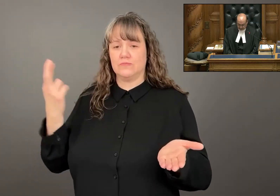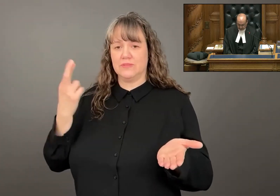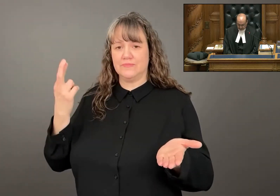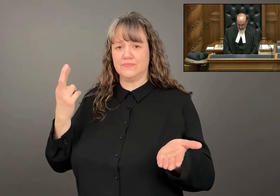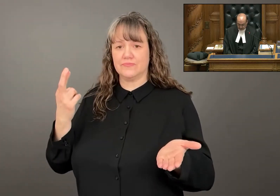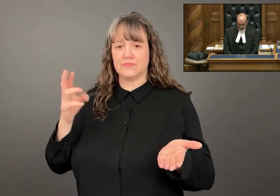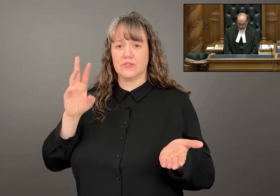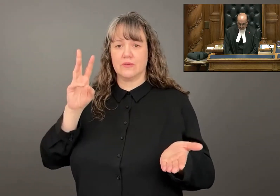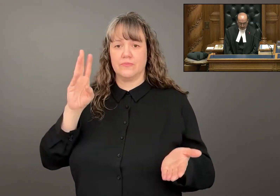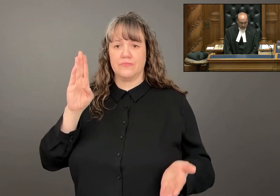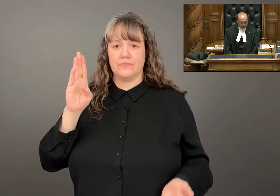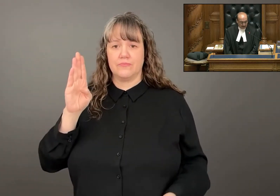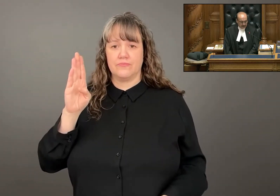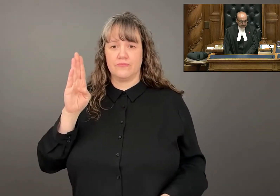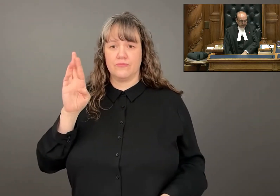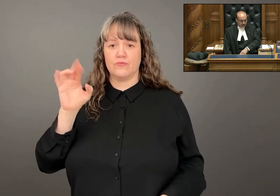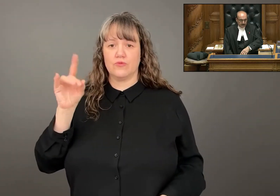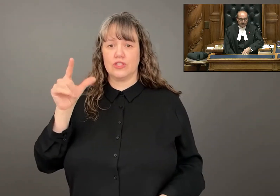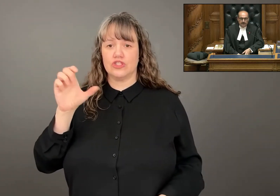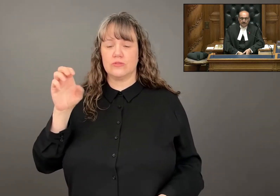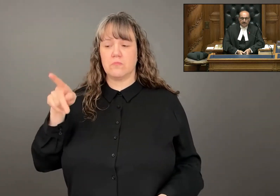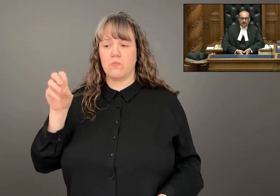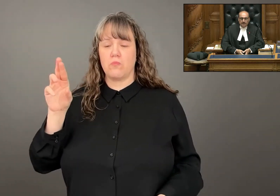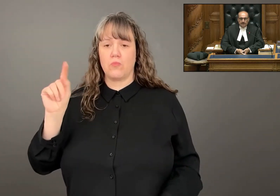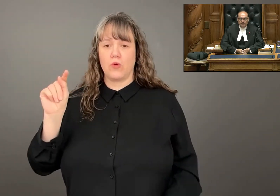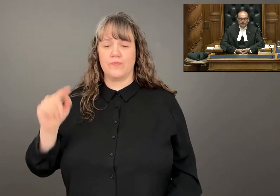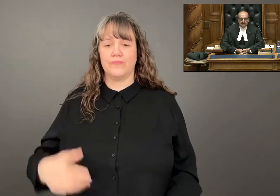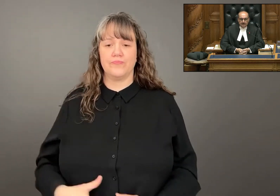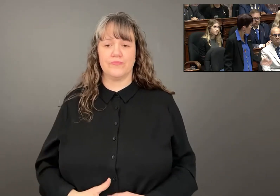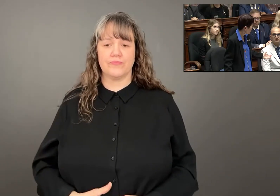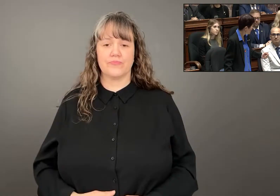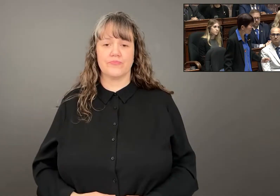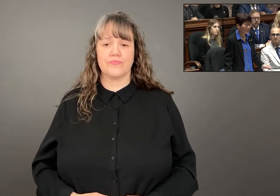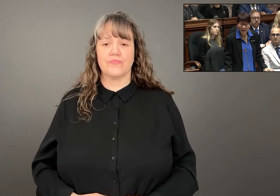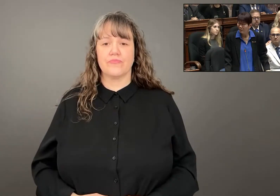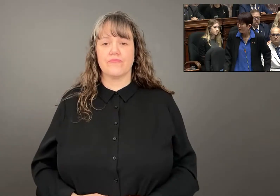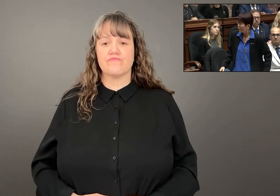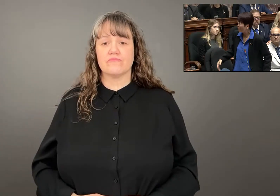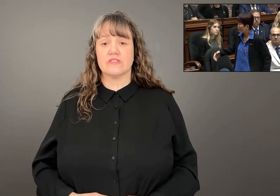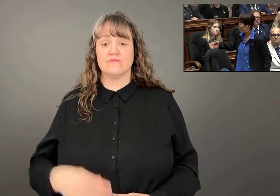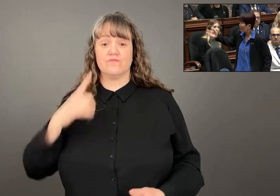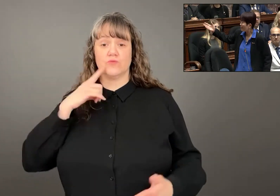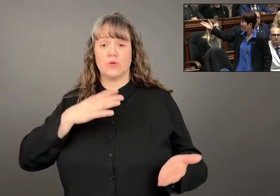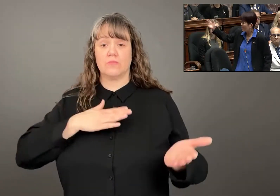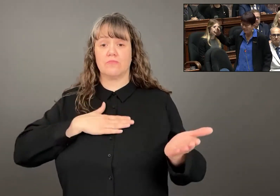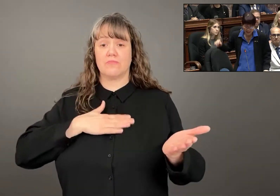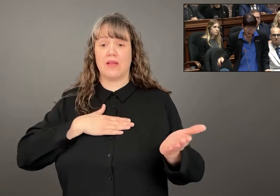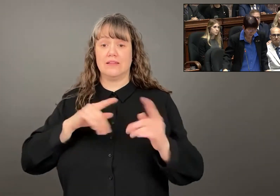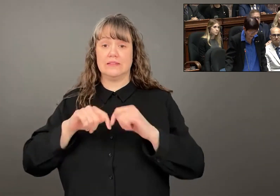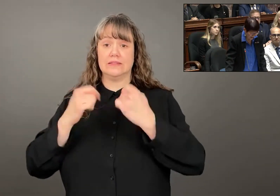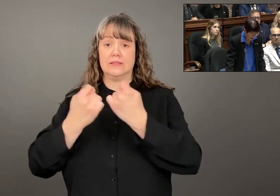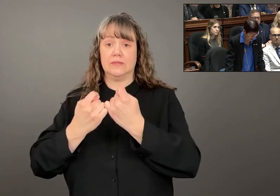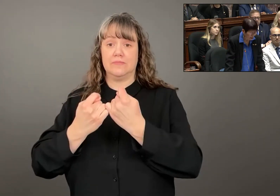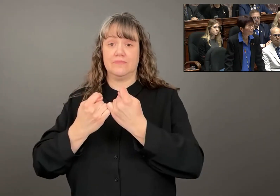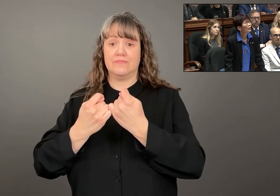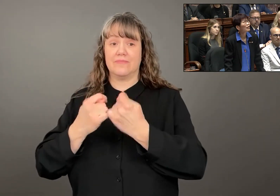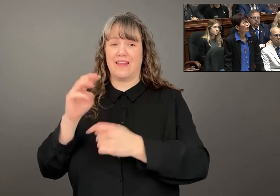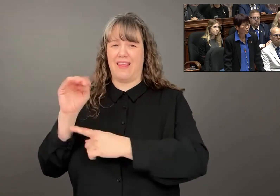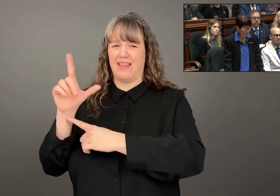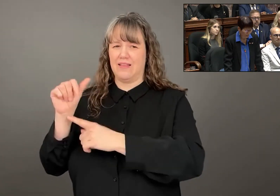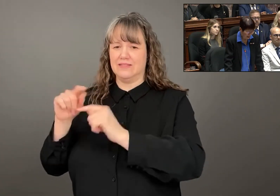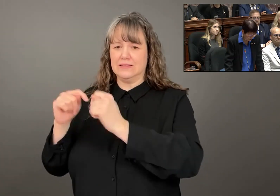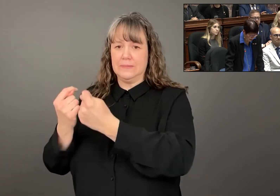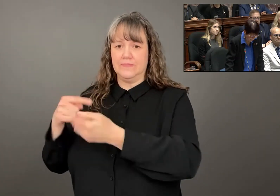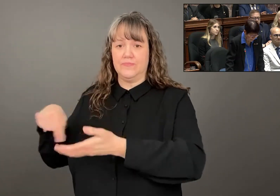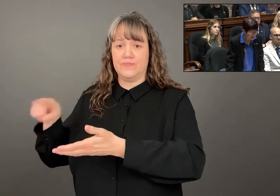My BC Opposition Party Richmond team, MOA from Richmond Steveston, and I'm from Richmond Centre. It is my privilege